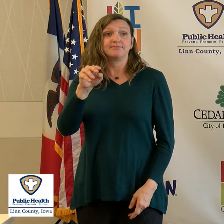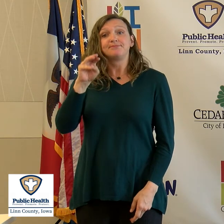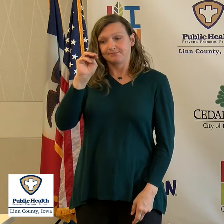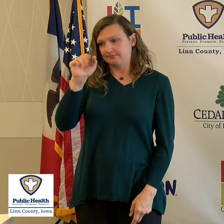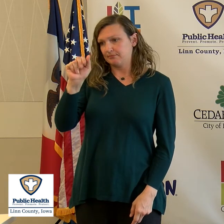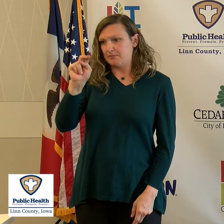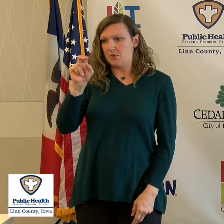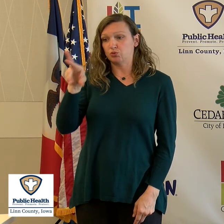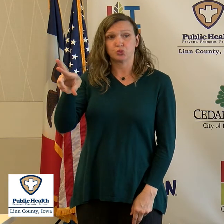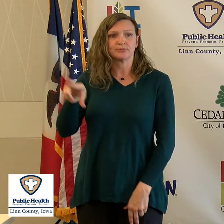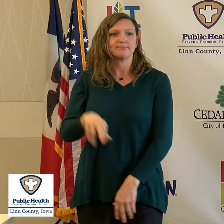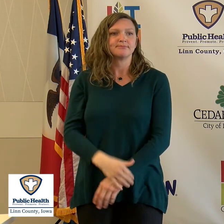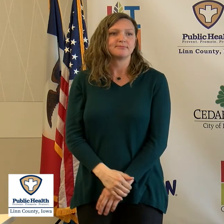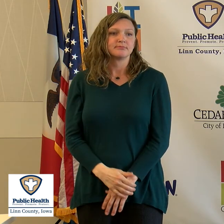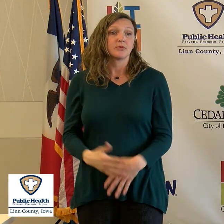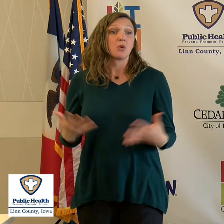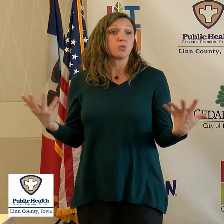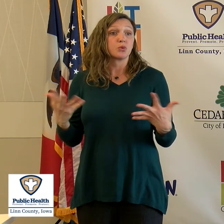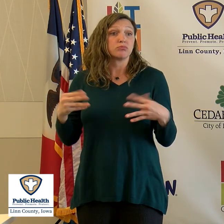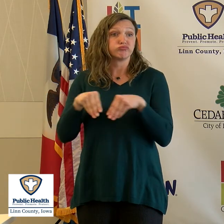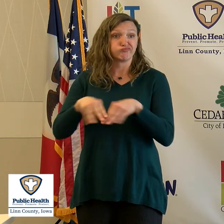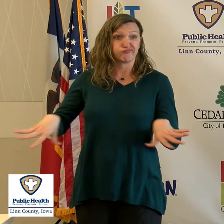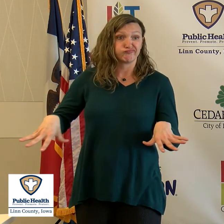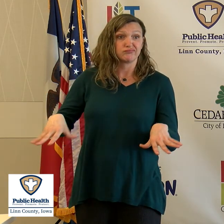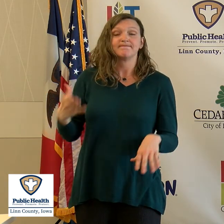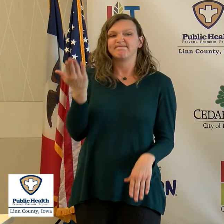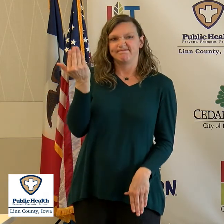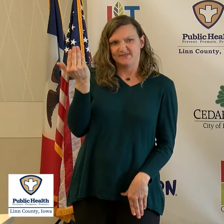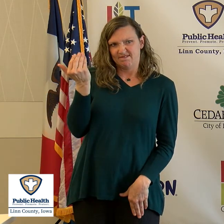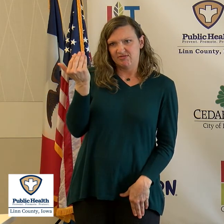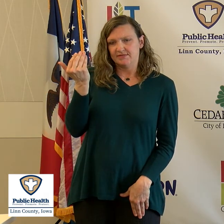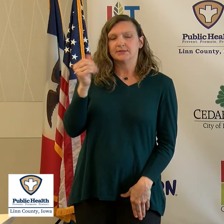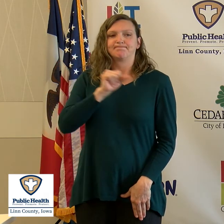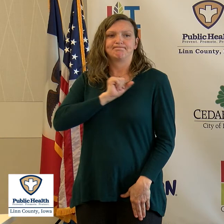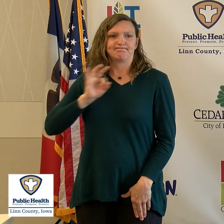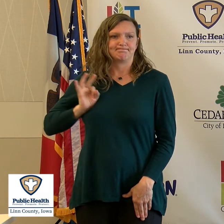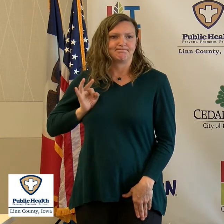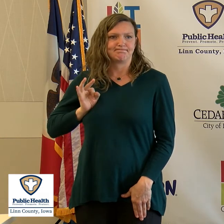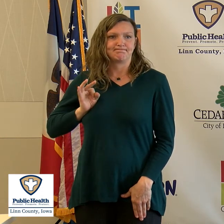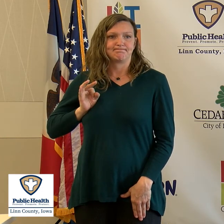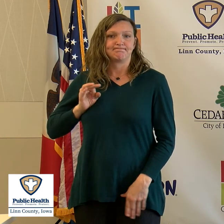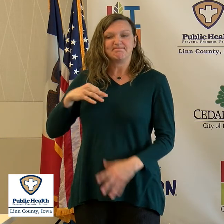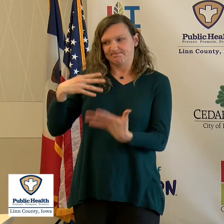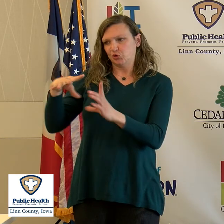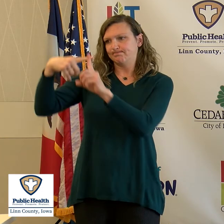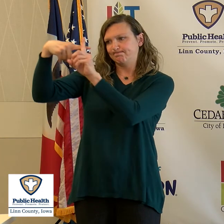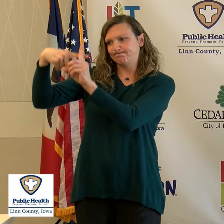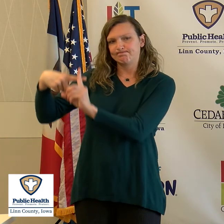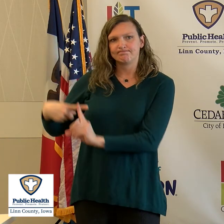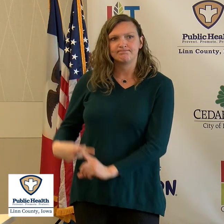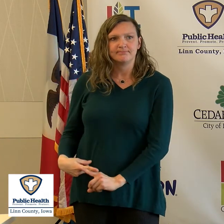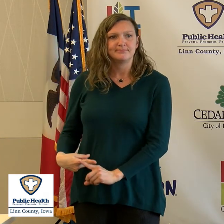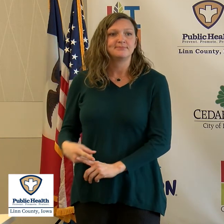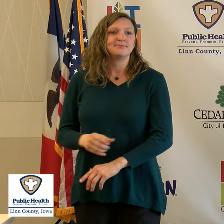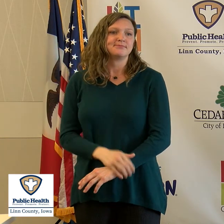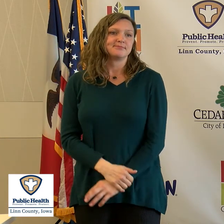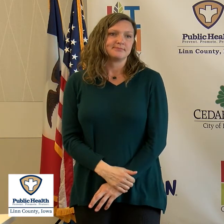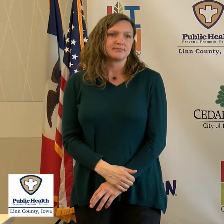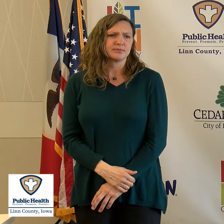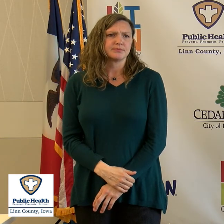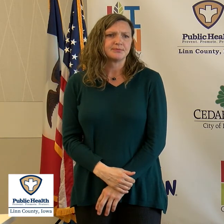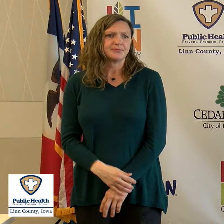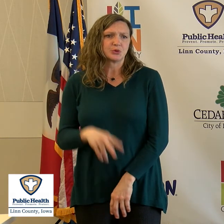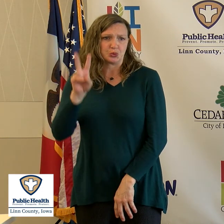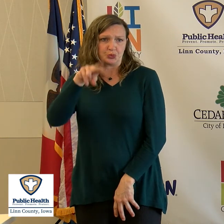today, 15 staff and residents have tested positive. 2 residents have died, and 22